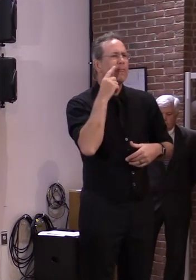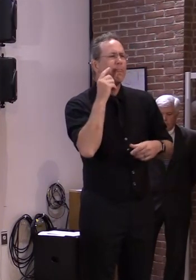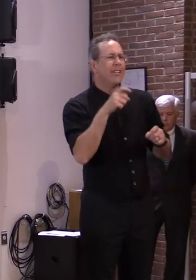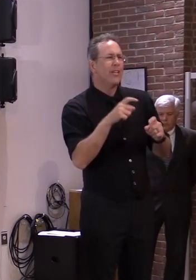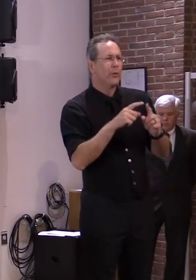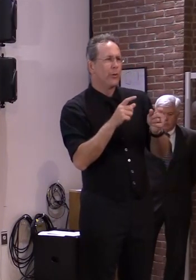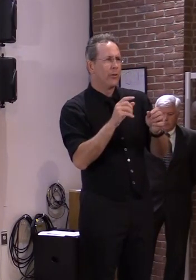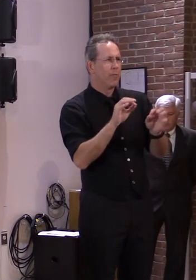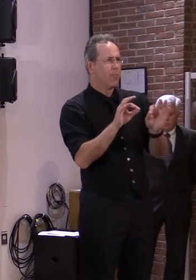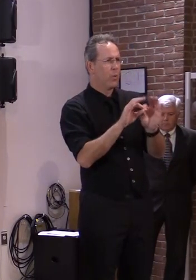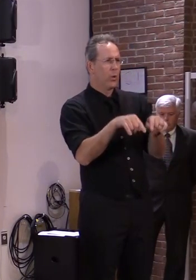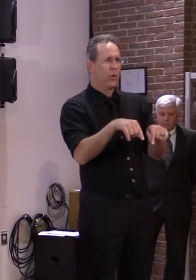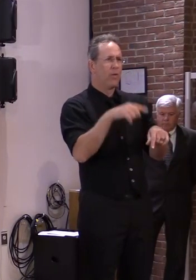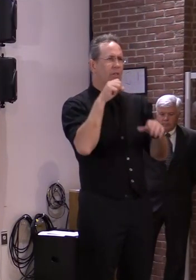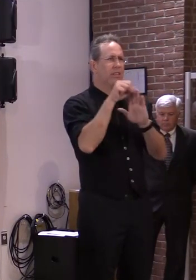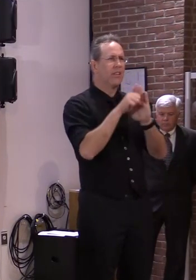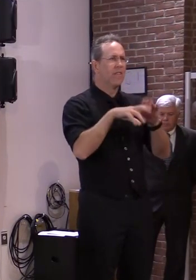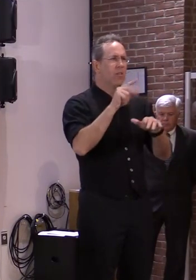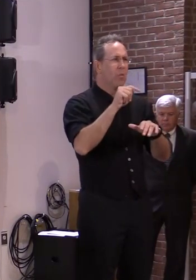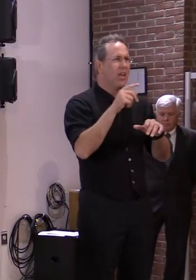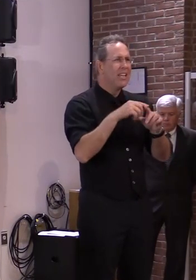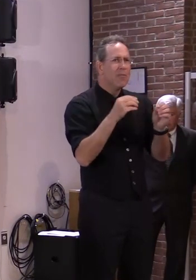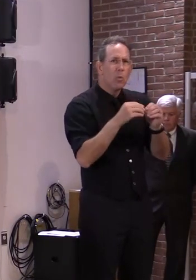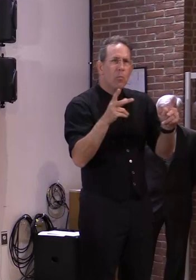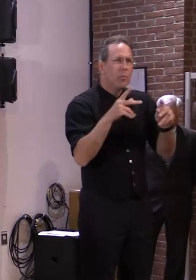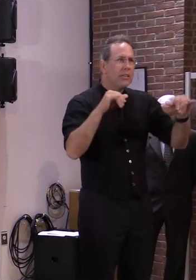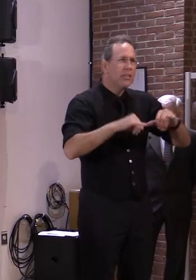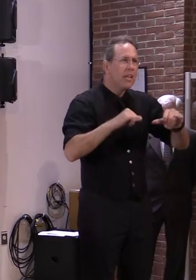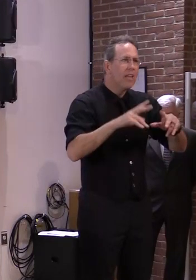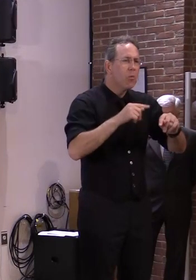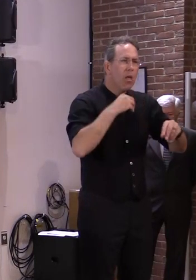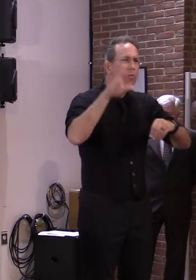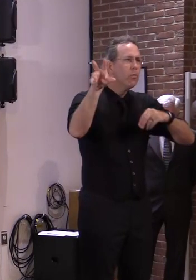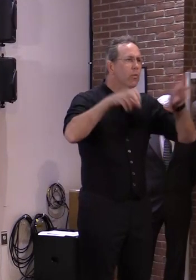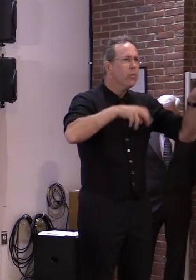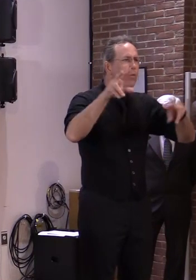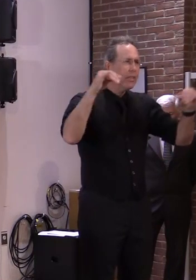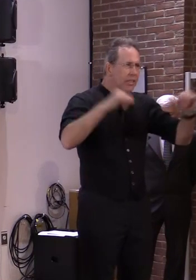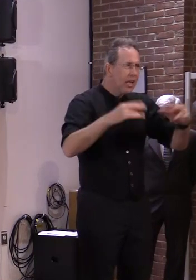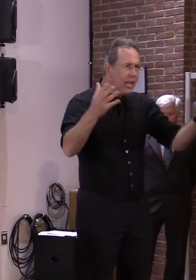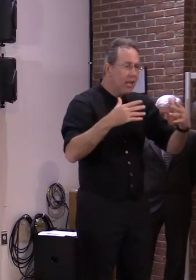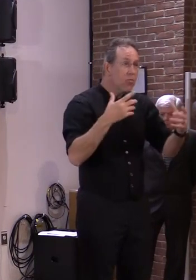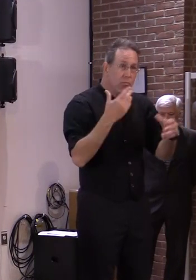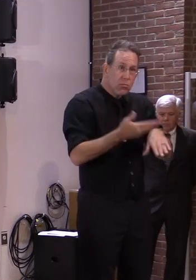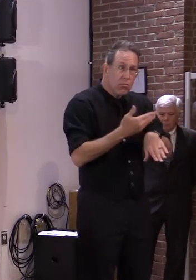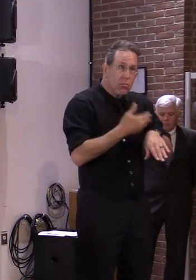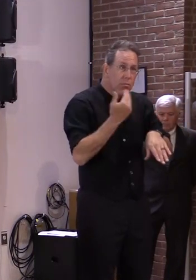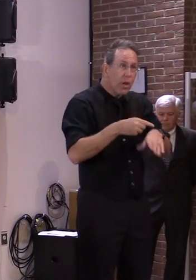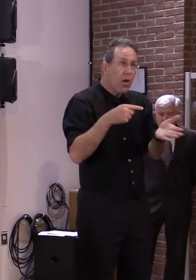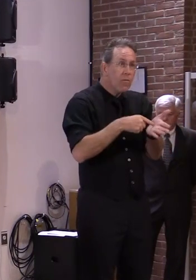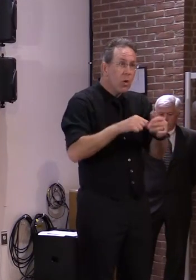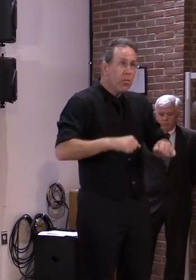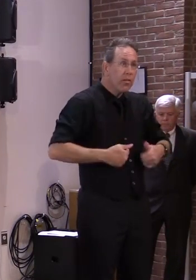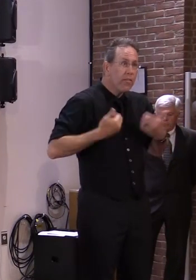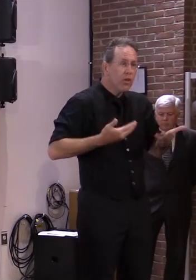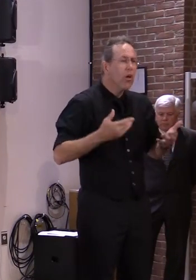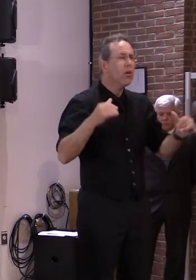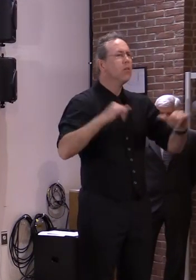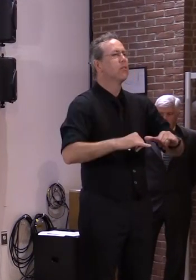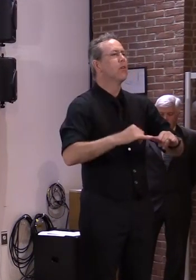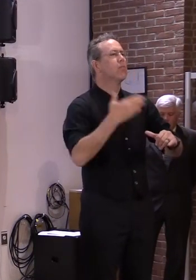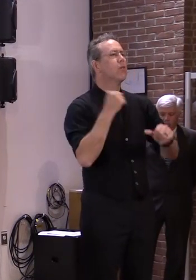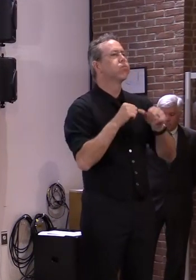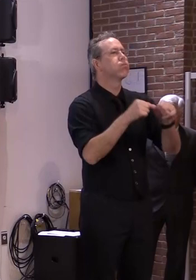having more people in the workforce is something that we're challenged pre-pandemic, and we're certainly challenged today.